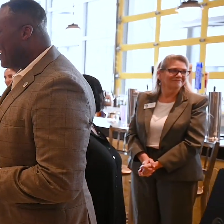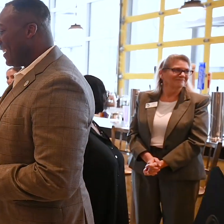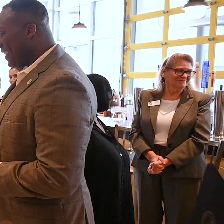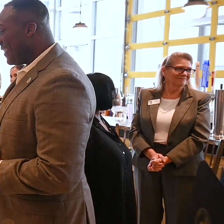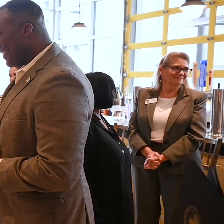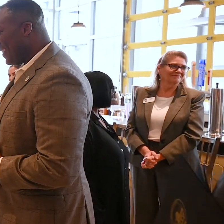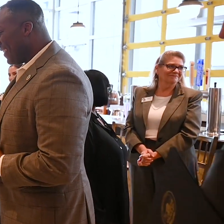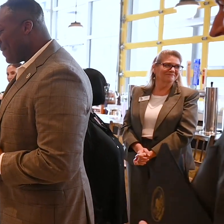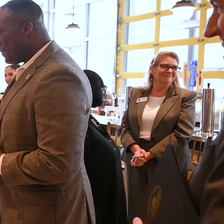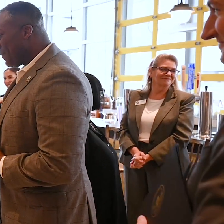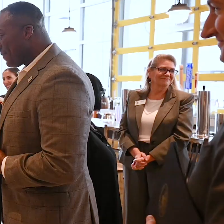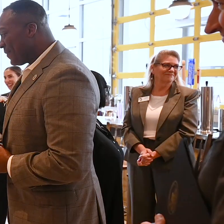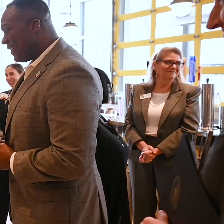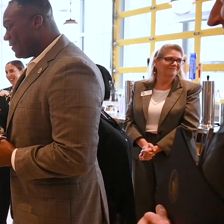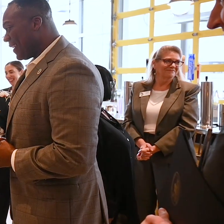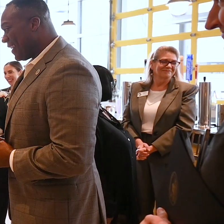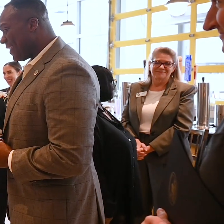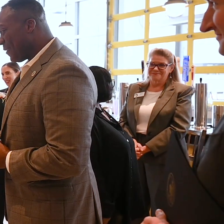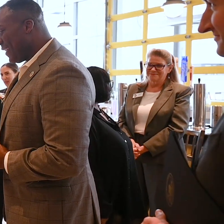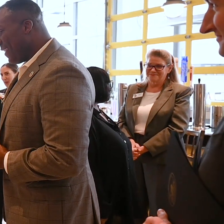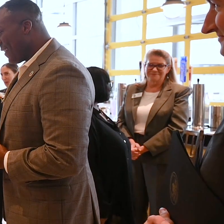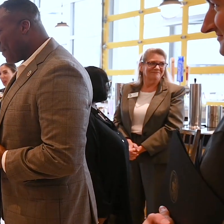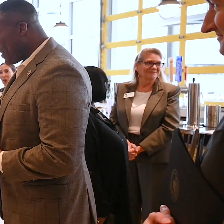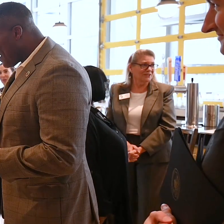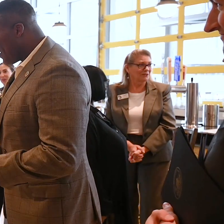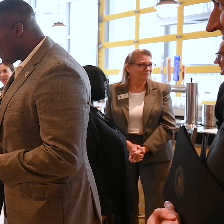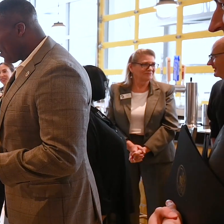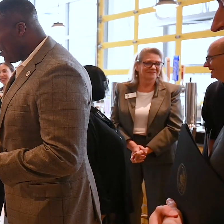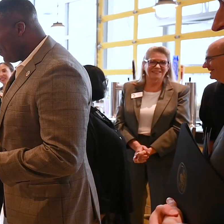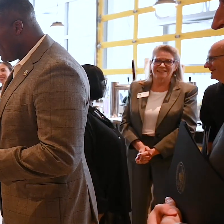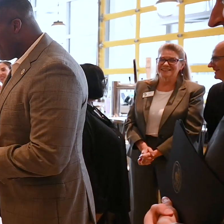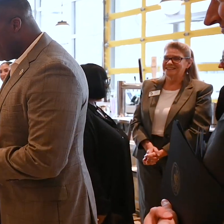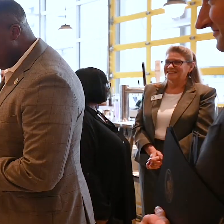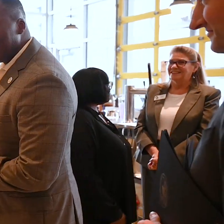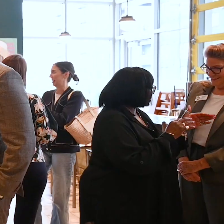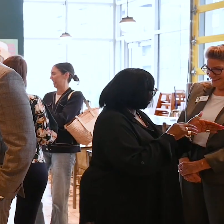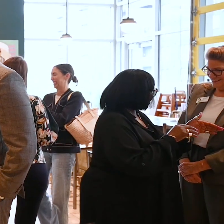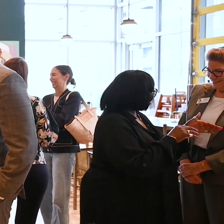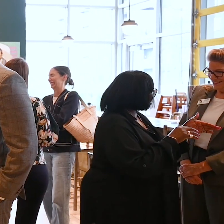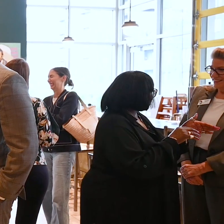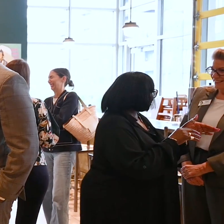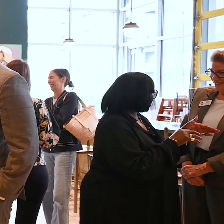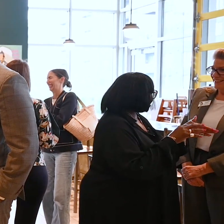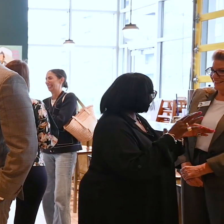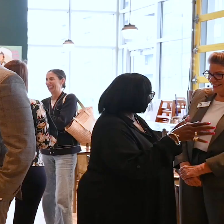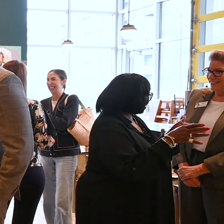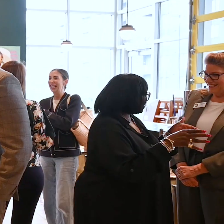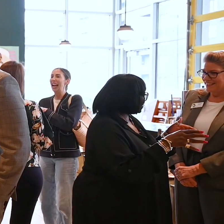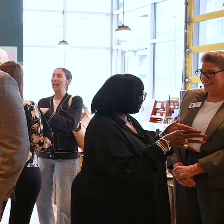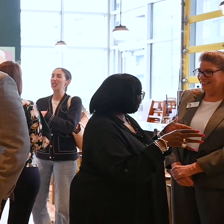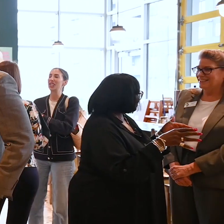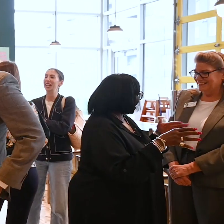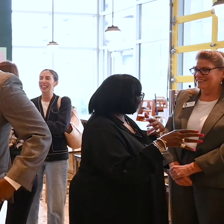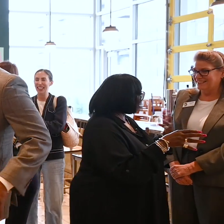of the County Executive to help select the second Youth Poet Laureate of Howard County. On behalf of many